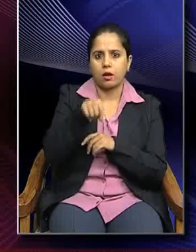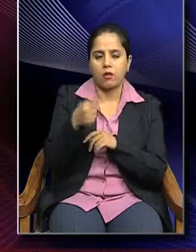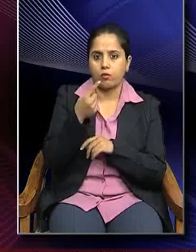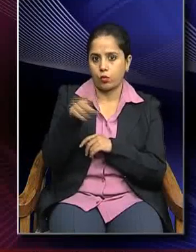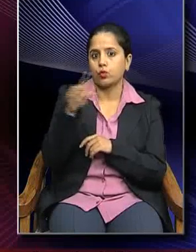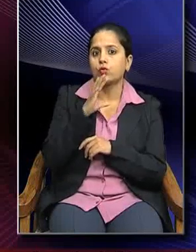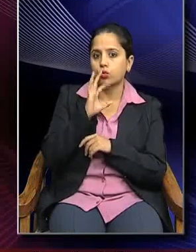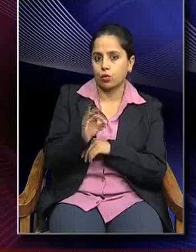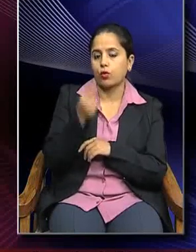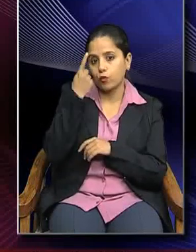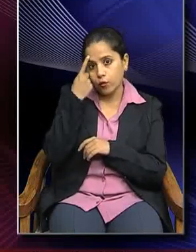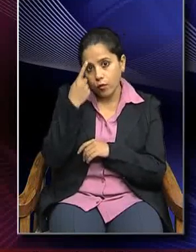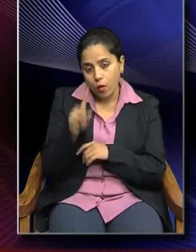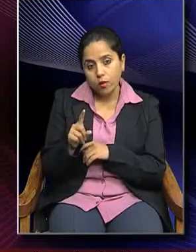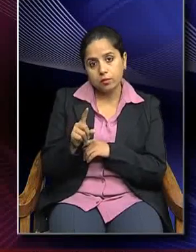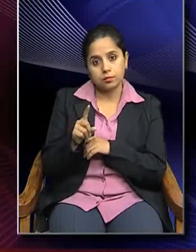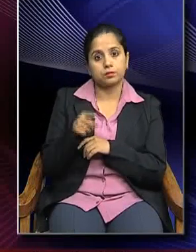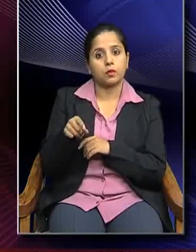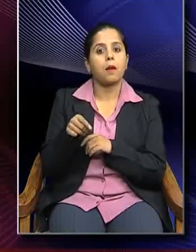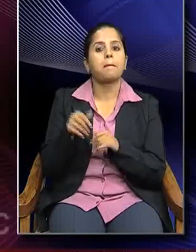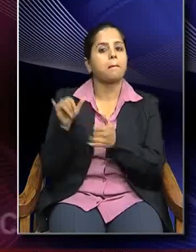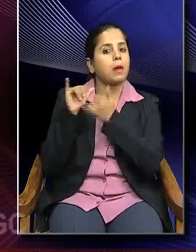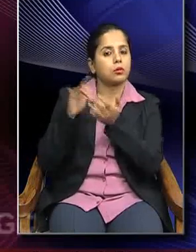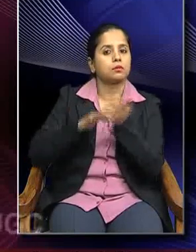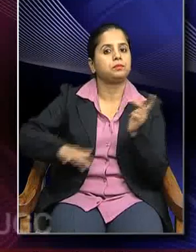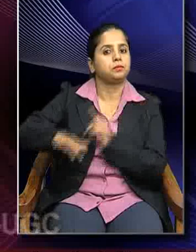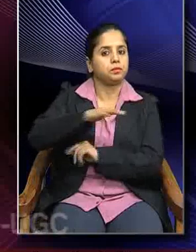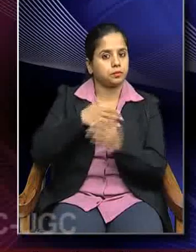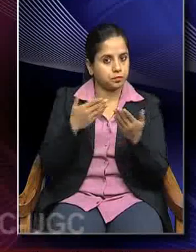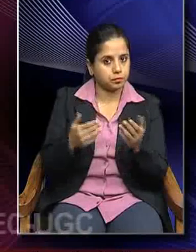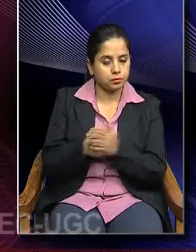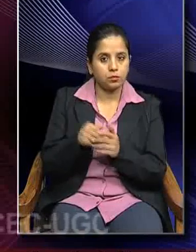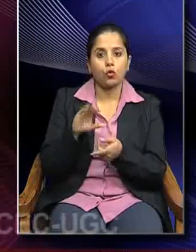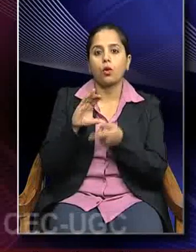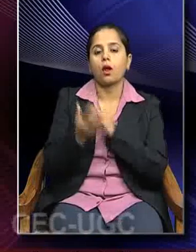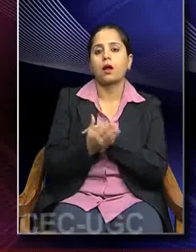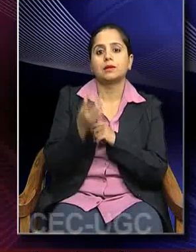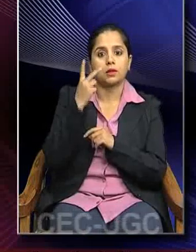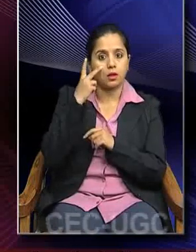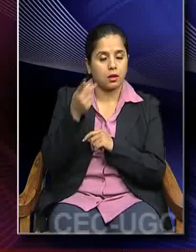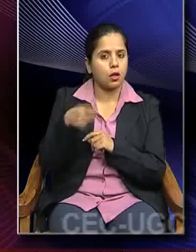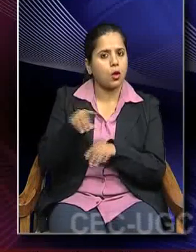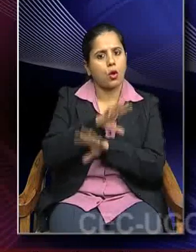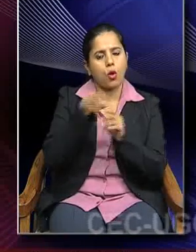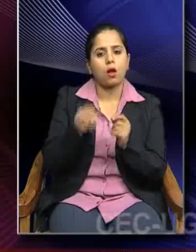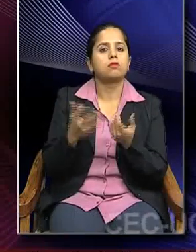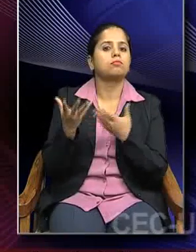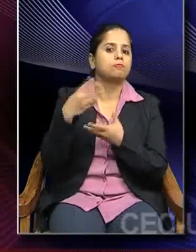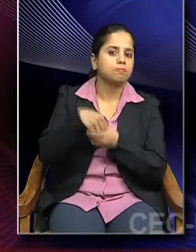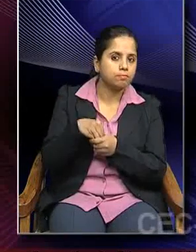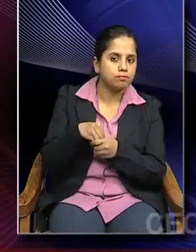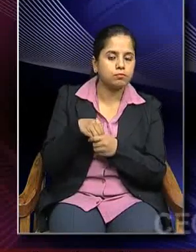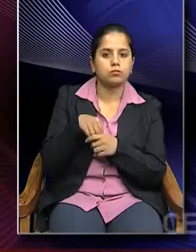for Mathura area also. Because culturally, it is all integrated, culturally